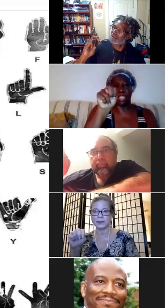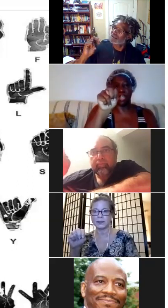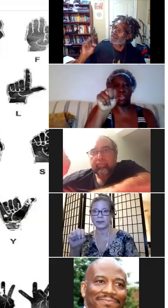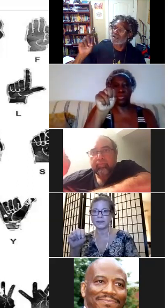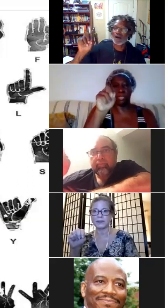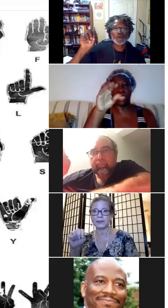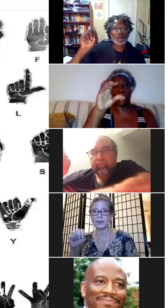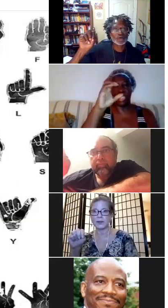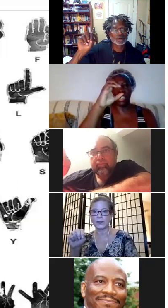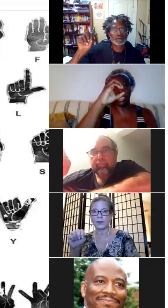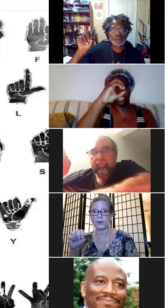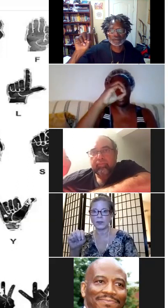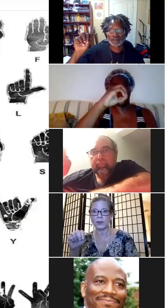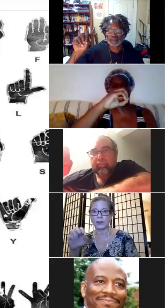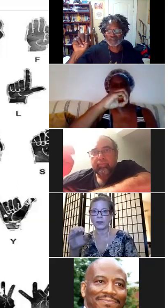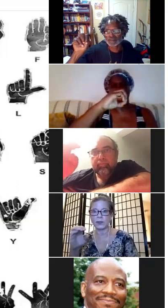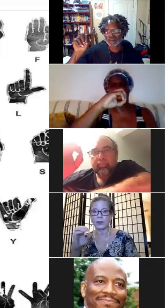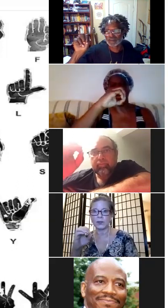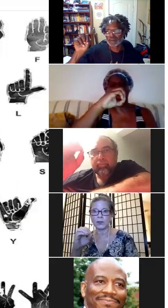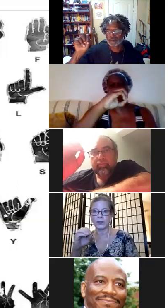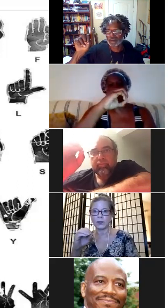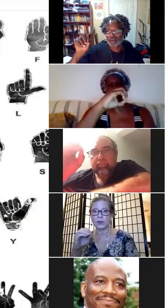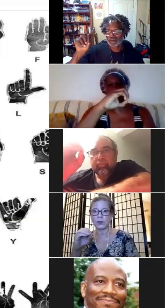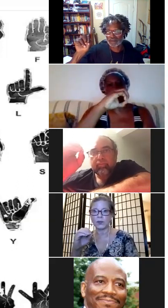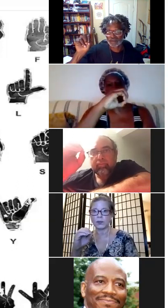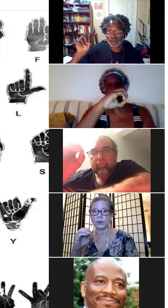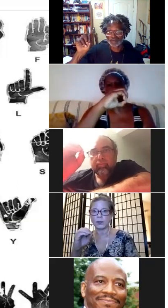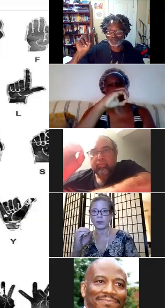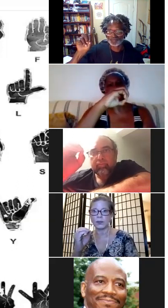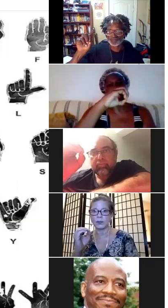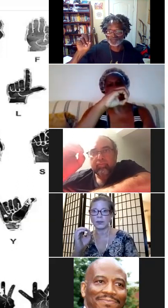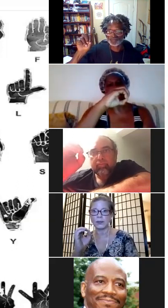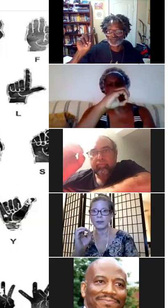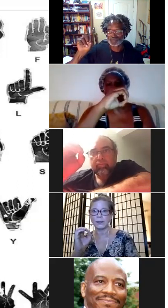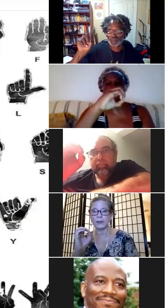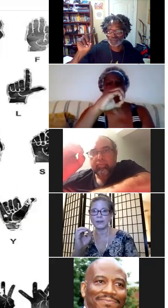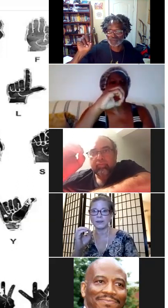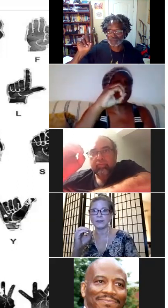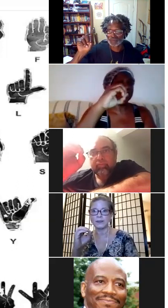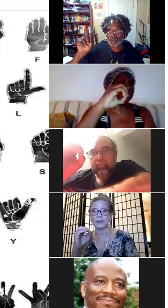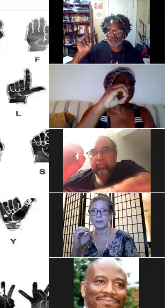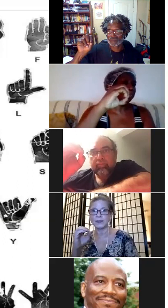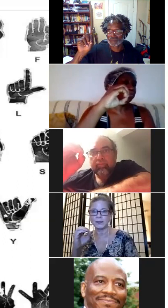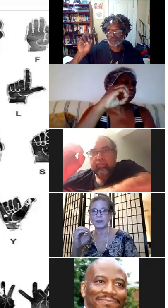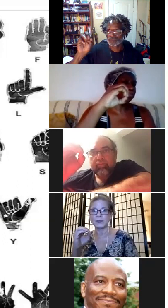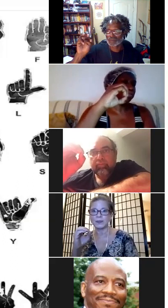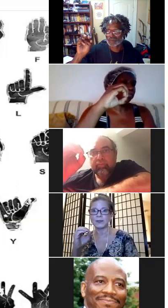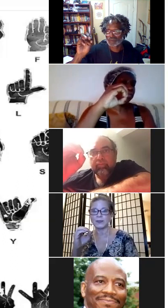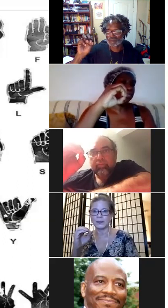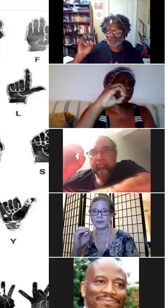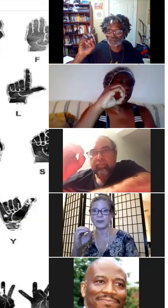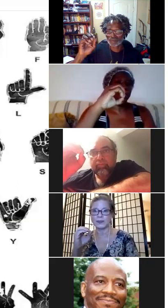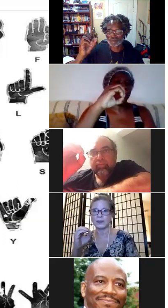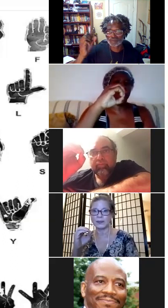Okay, and O would be O. Just make a circle with your hands. O.